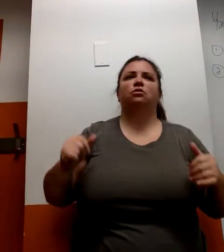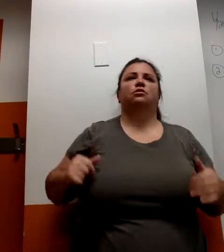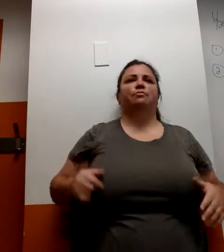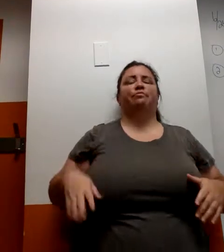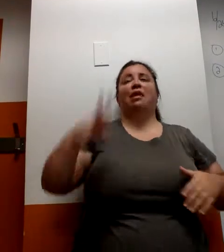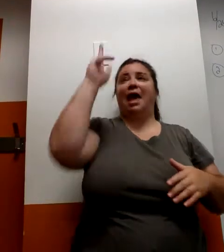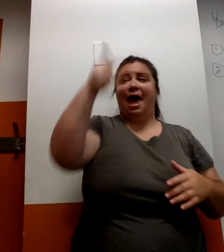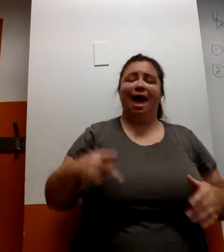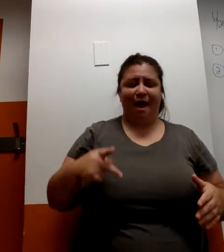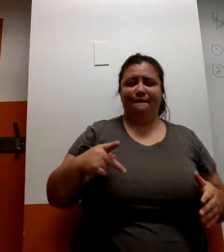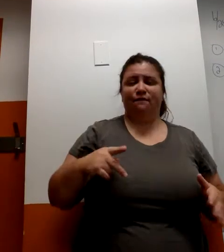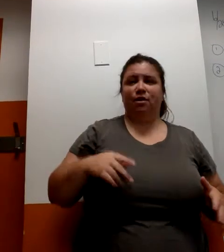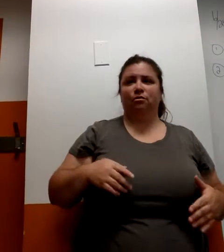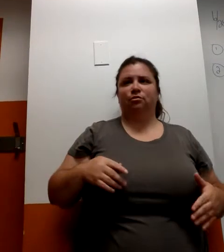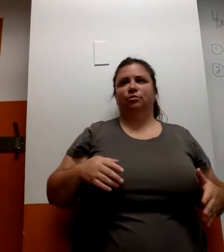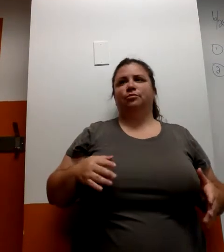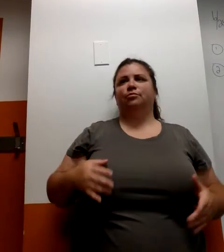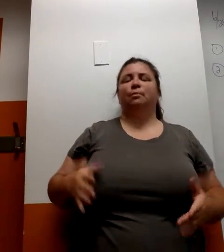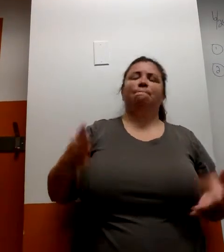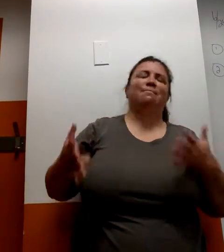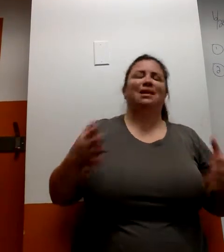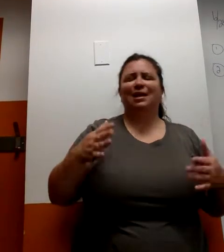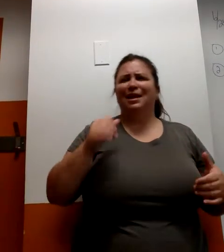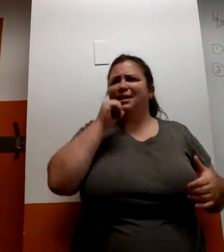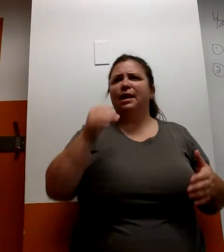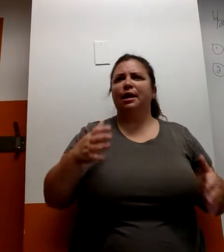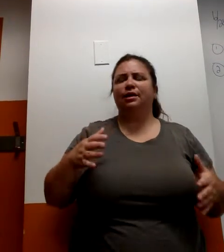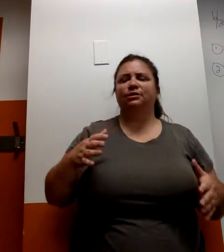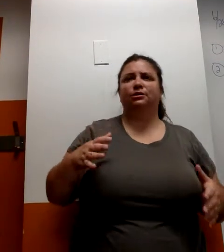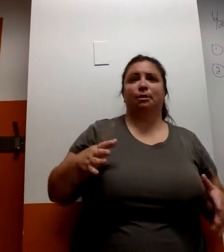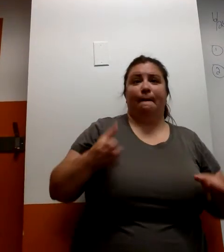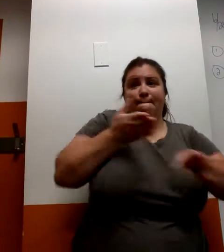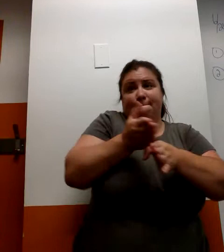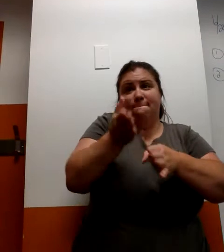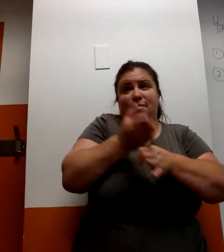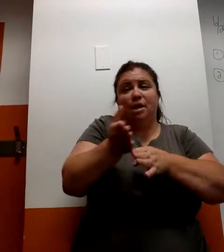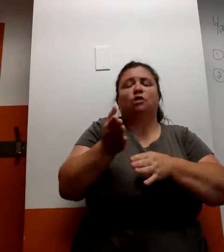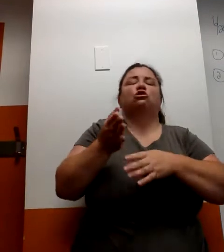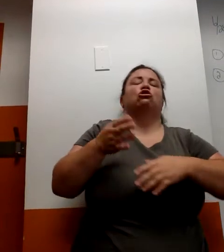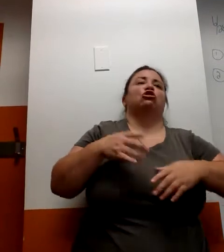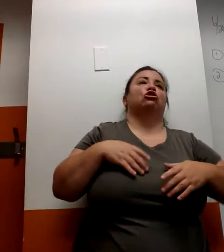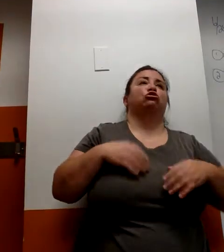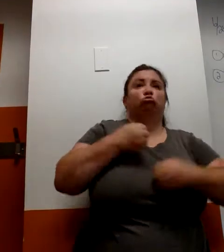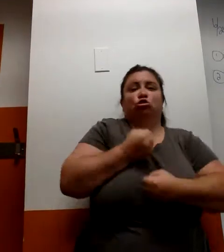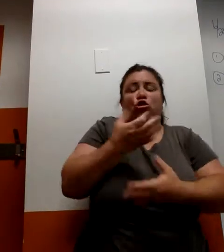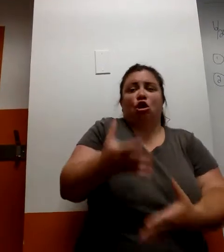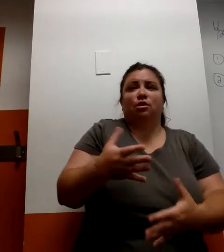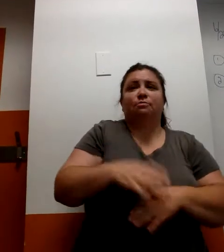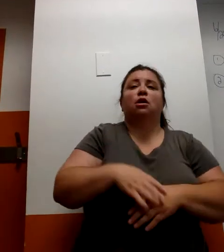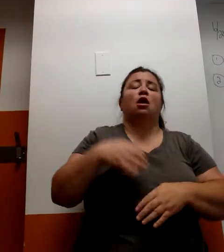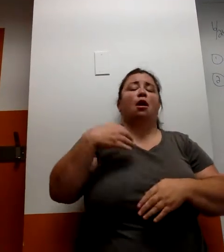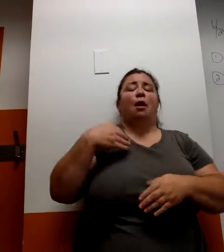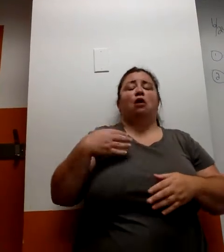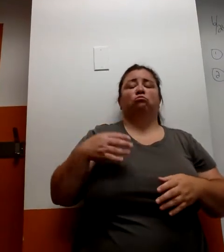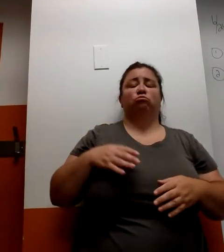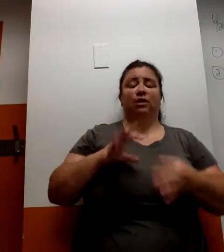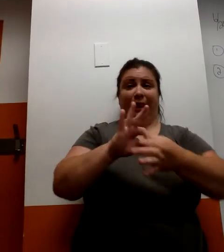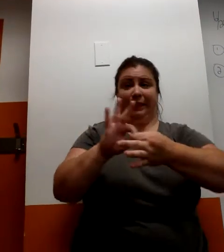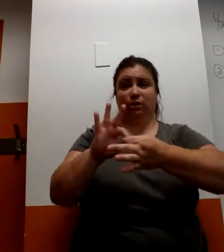Not maybe primary cause, but a related cause. Could be something that has to do with our behavior. I wrote down a couple up here. Smoking up to